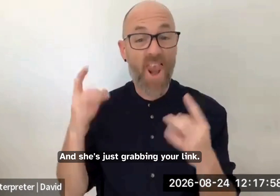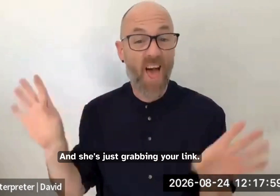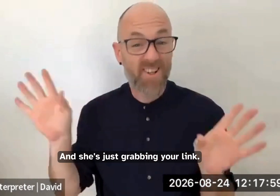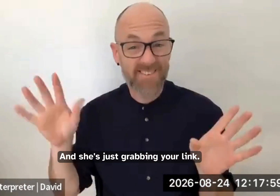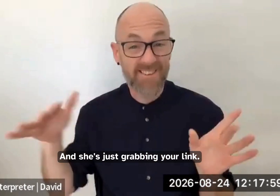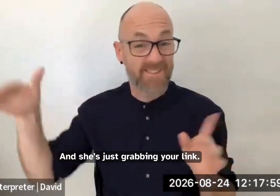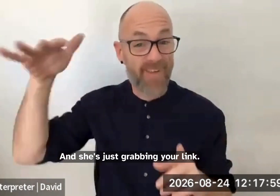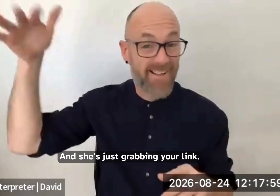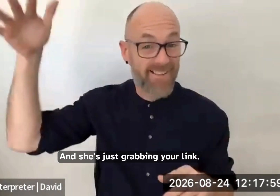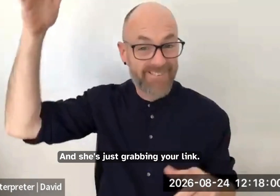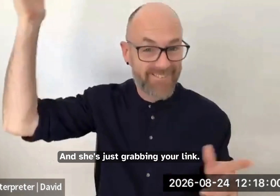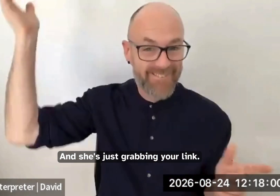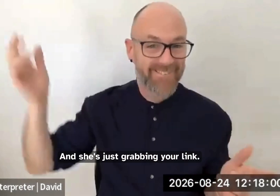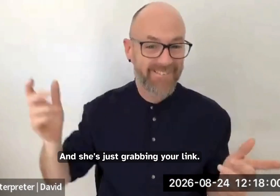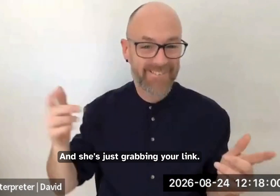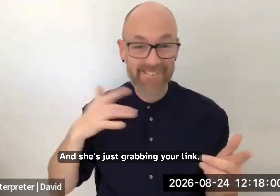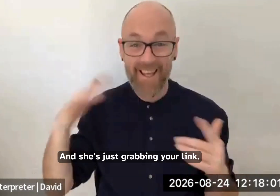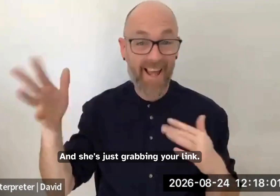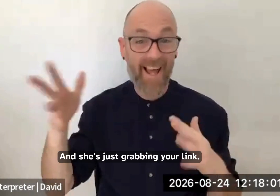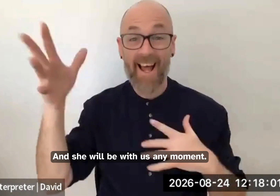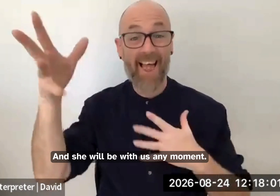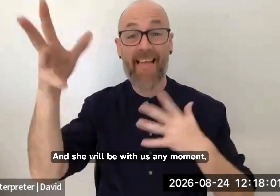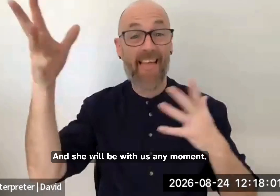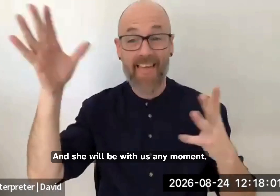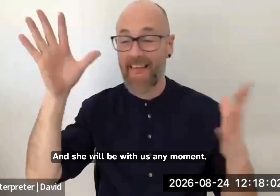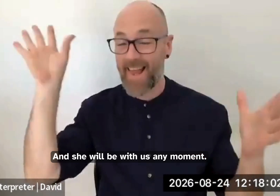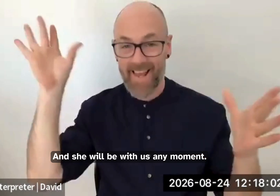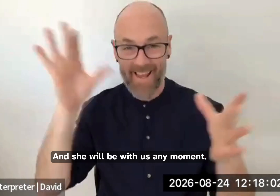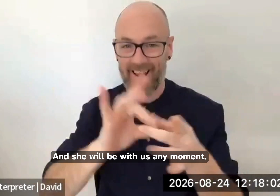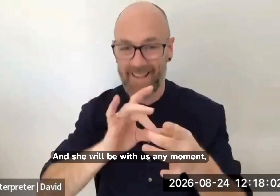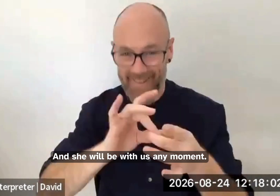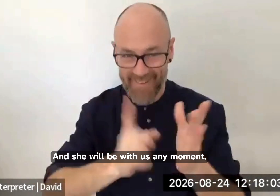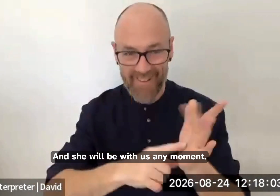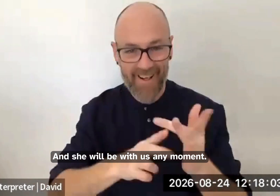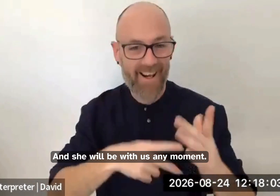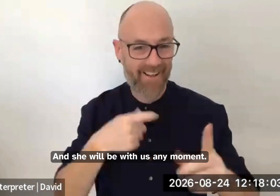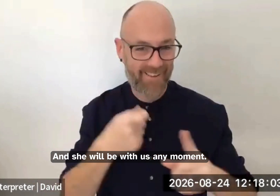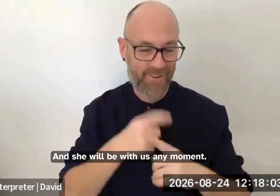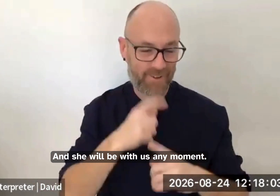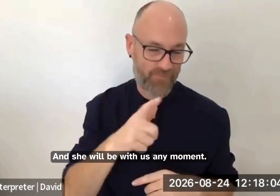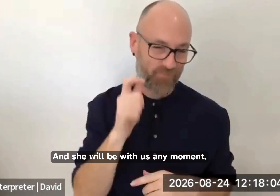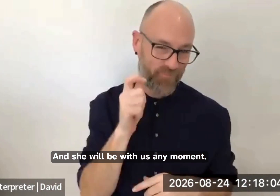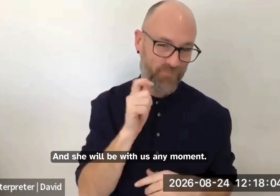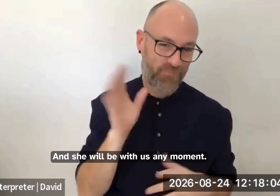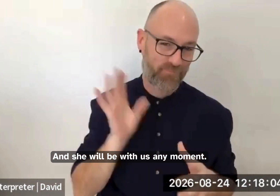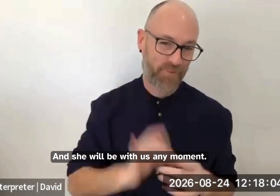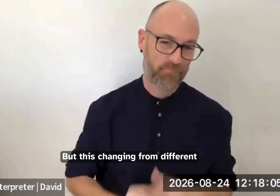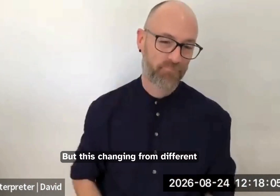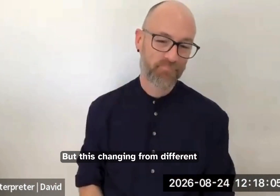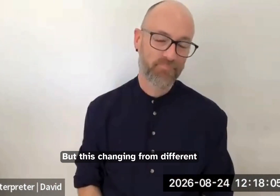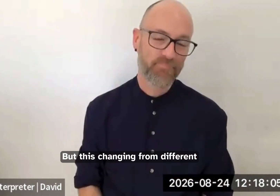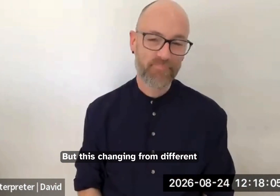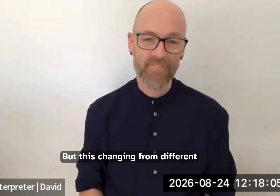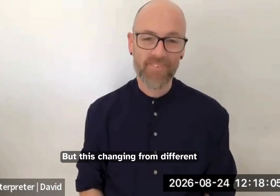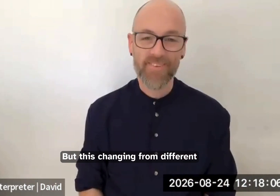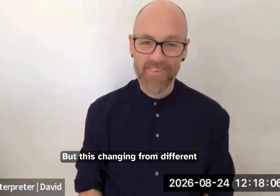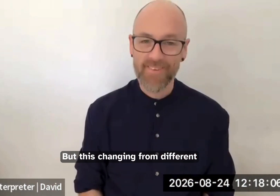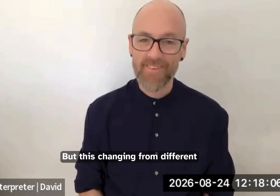she's she's just grabbing your link, and she will be with us any moment.